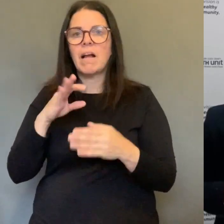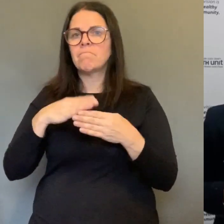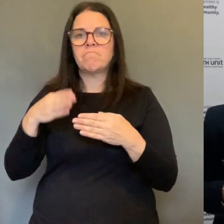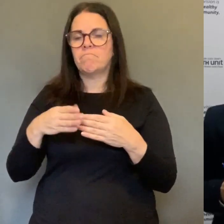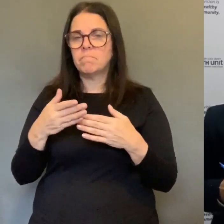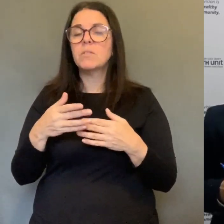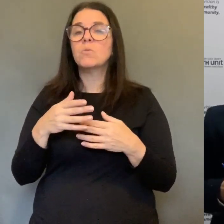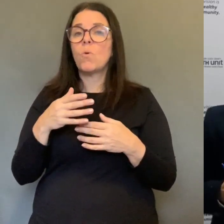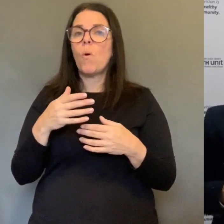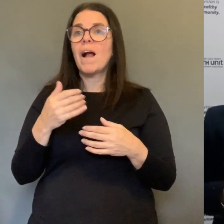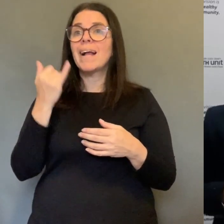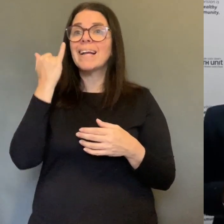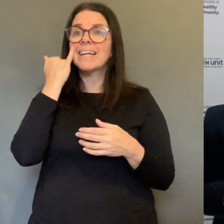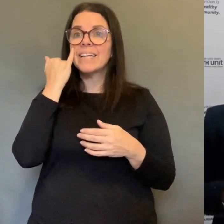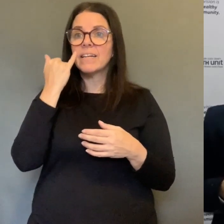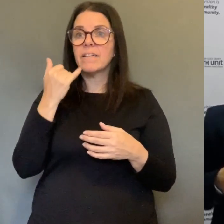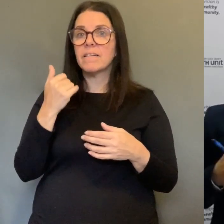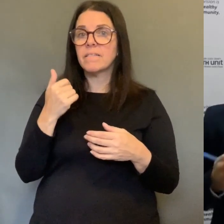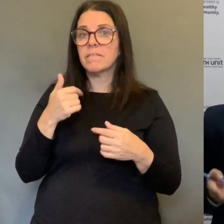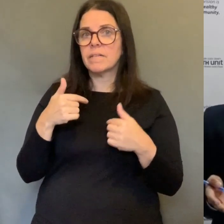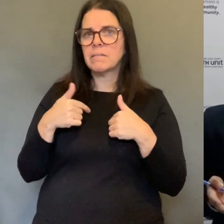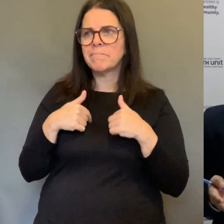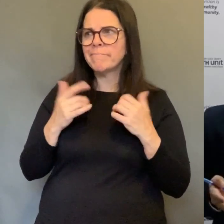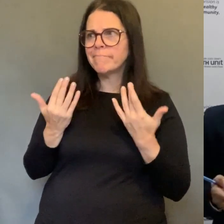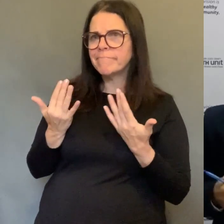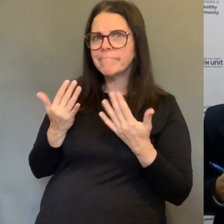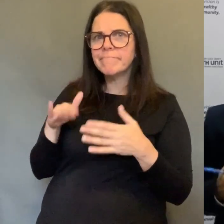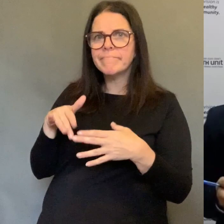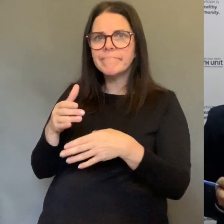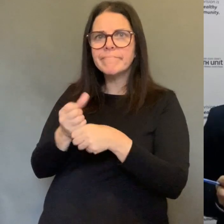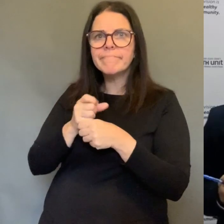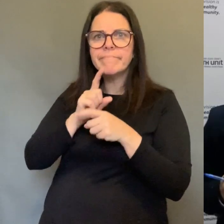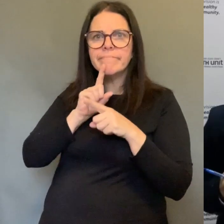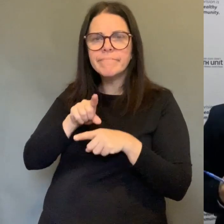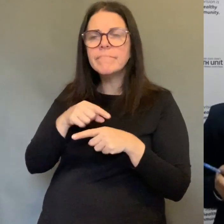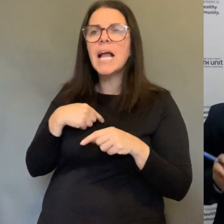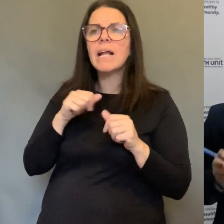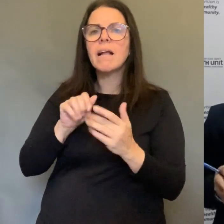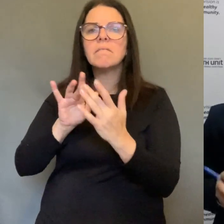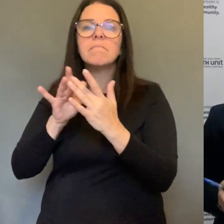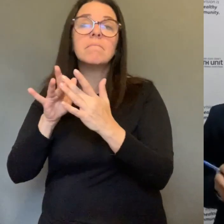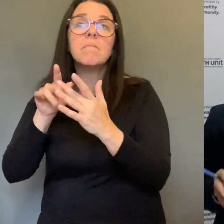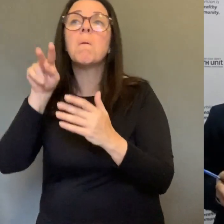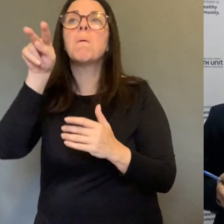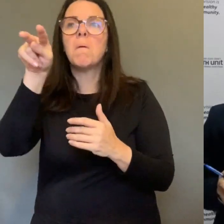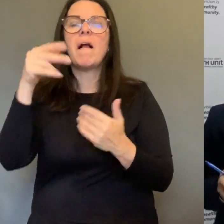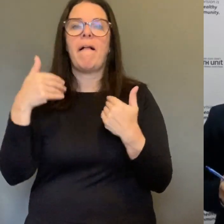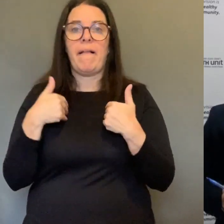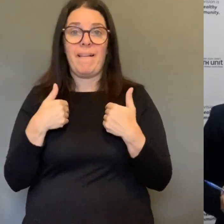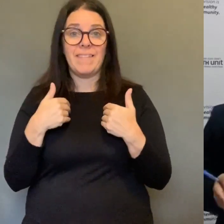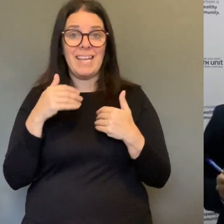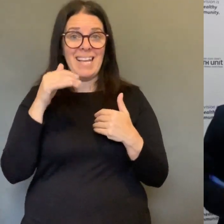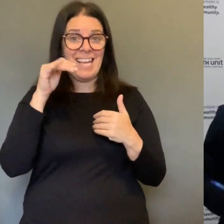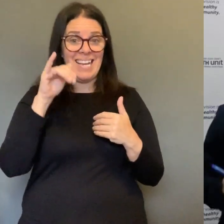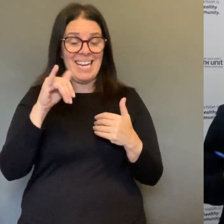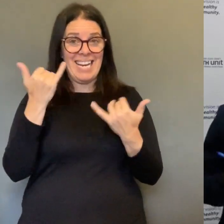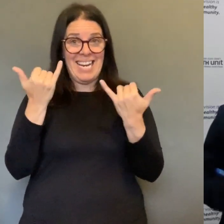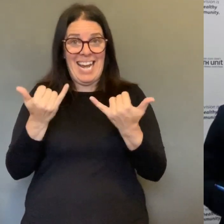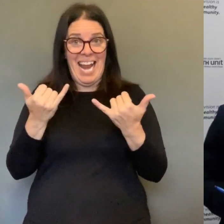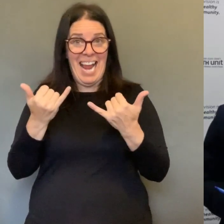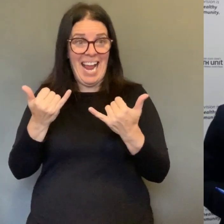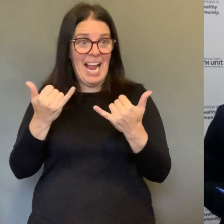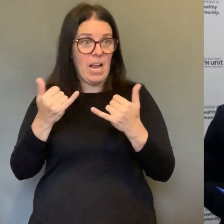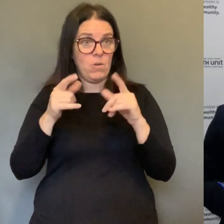contact with someone to share the report of a negative test. Positives are a priority. The moment we